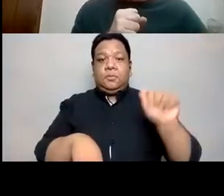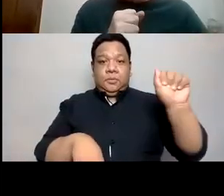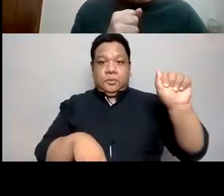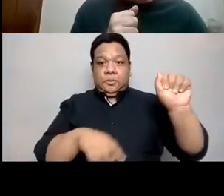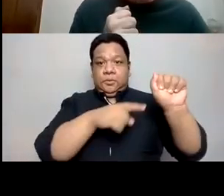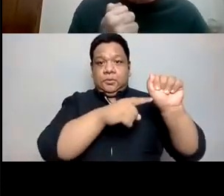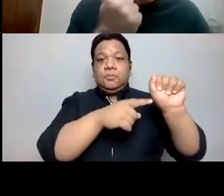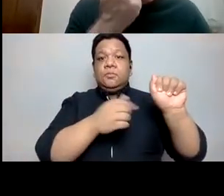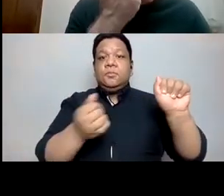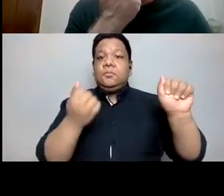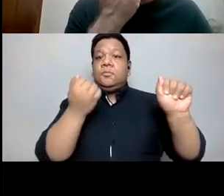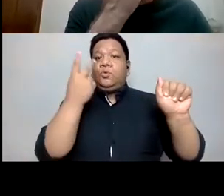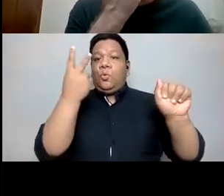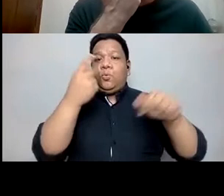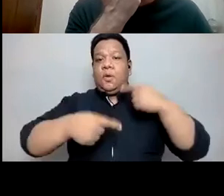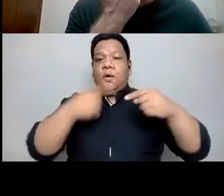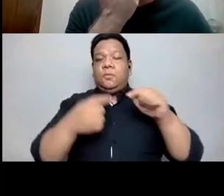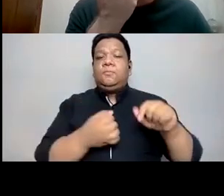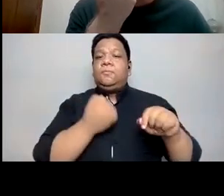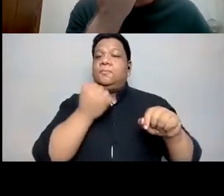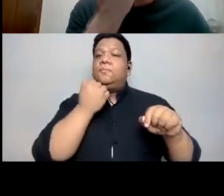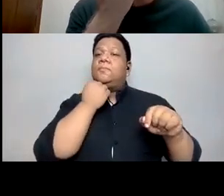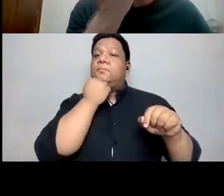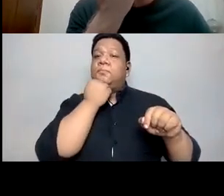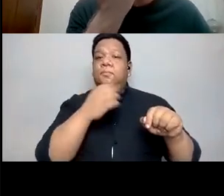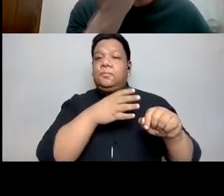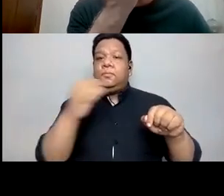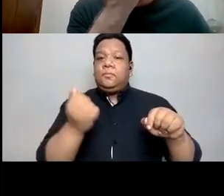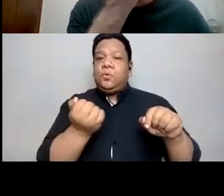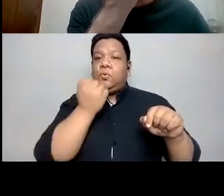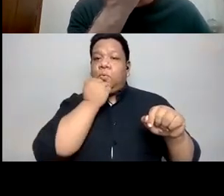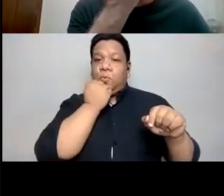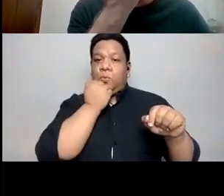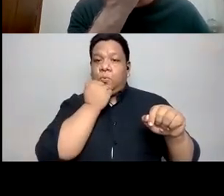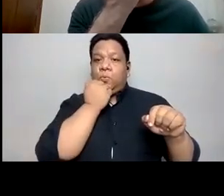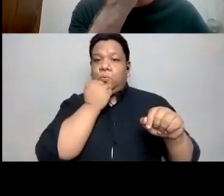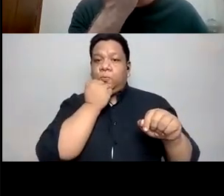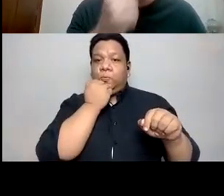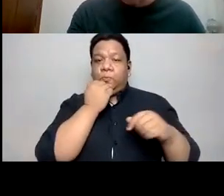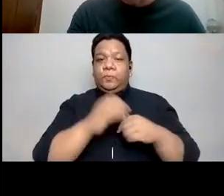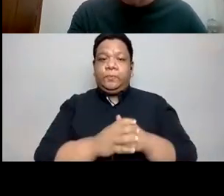This gave us two new signs, paternal uncle and wrong.